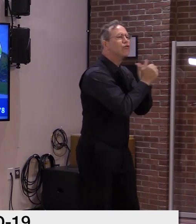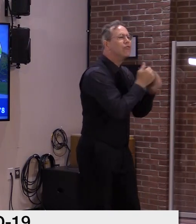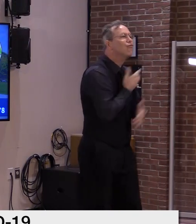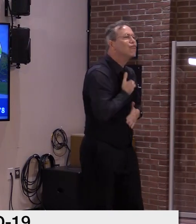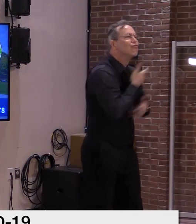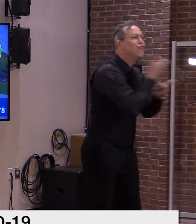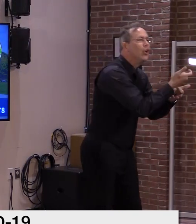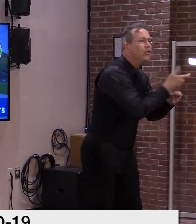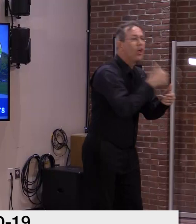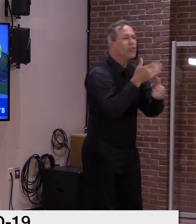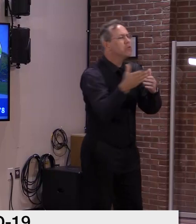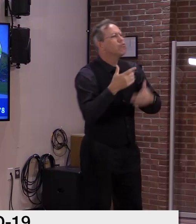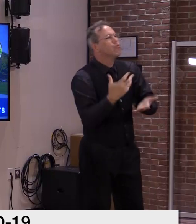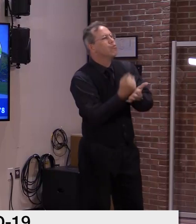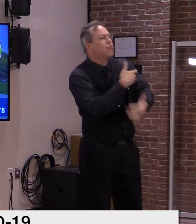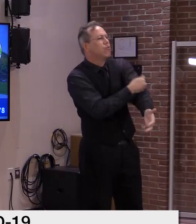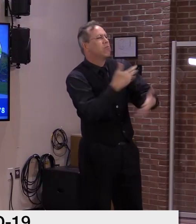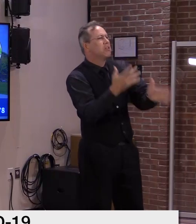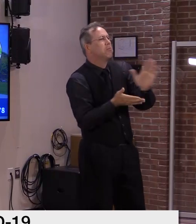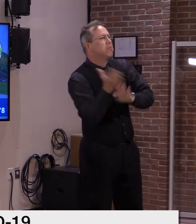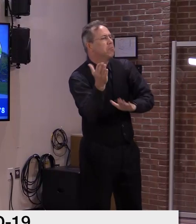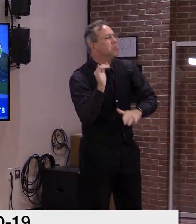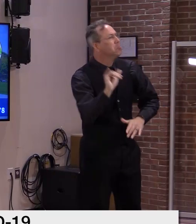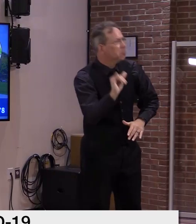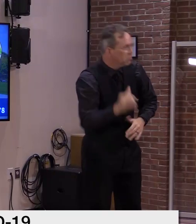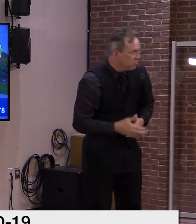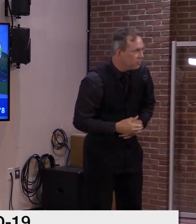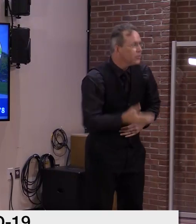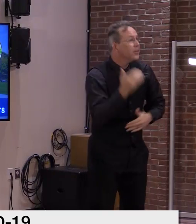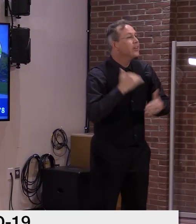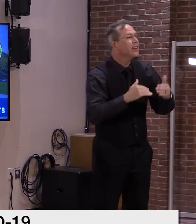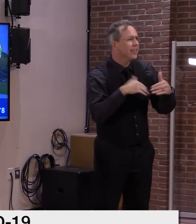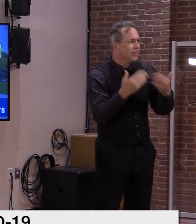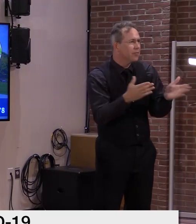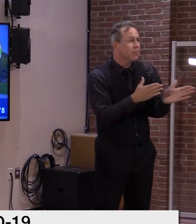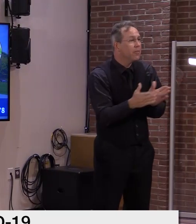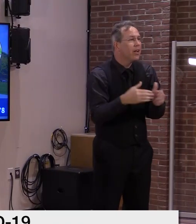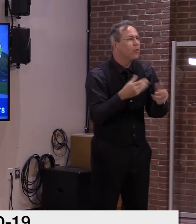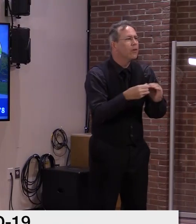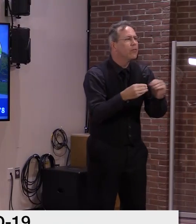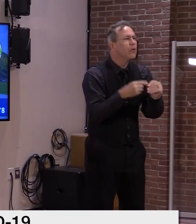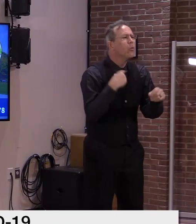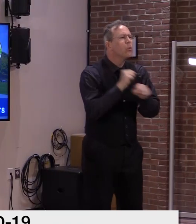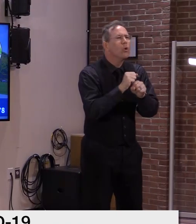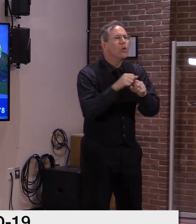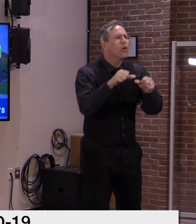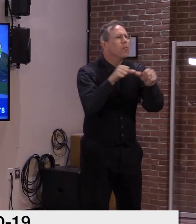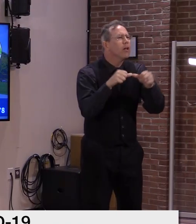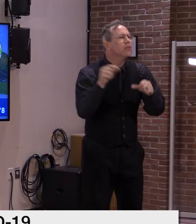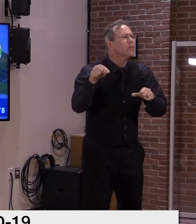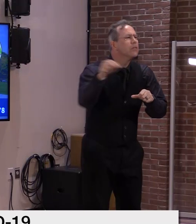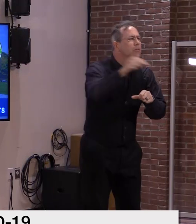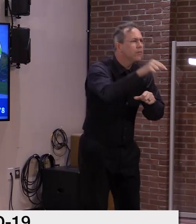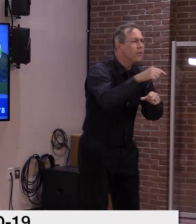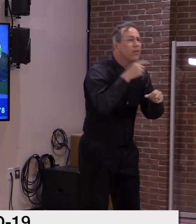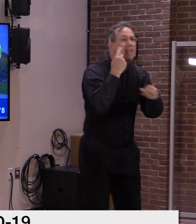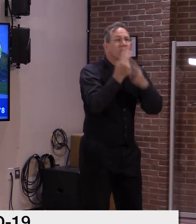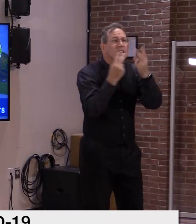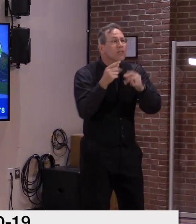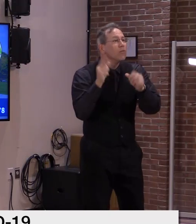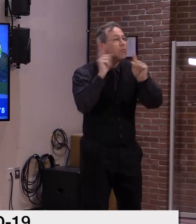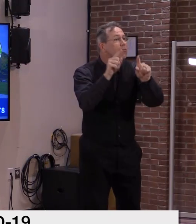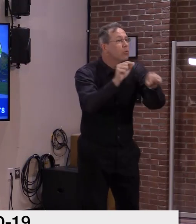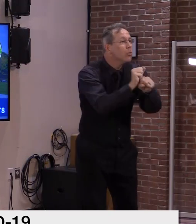events. In addition, we are still planning worksite visits and restaurant visits in the upcoming weeks to offer vaccine to